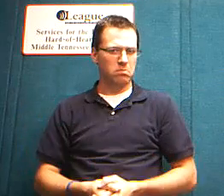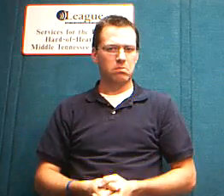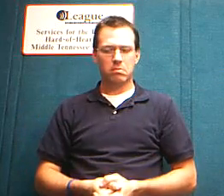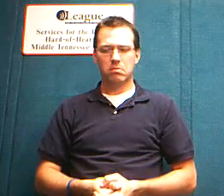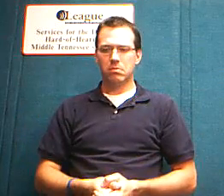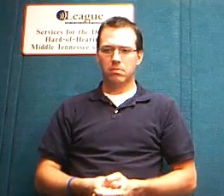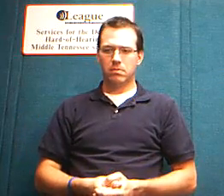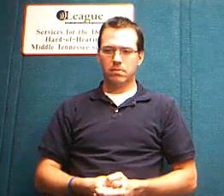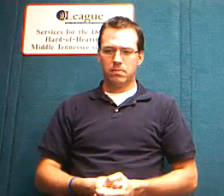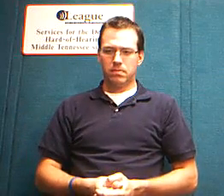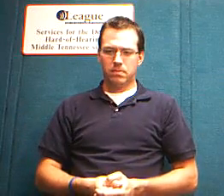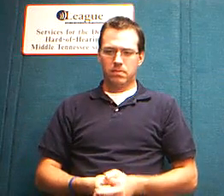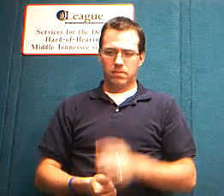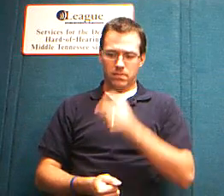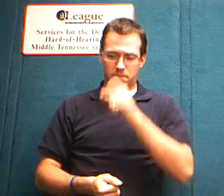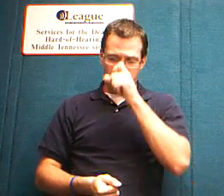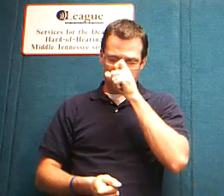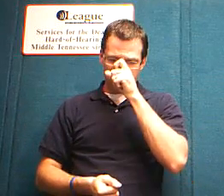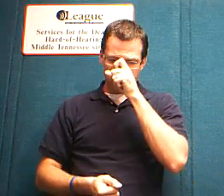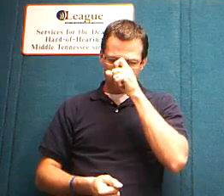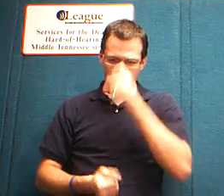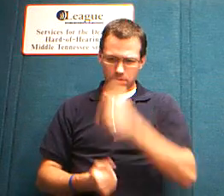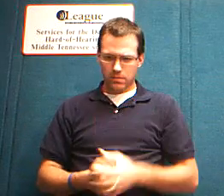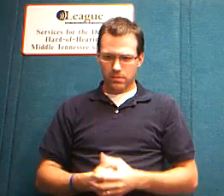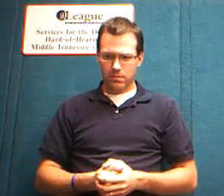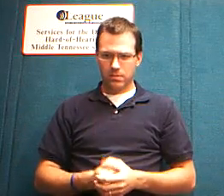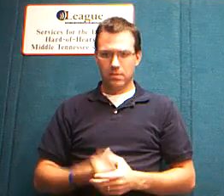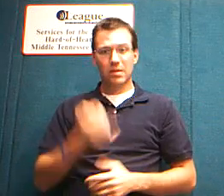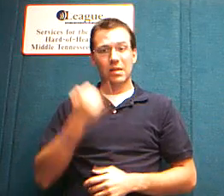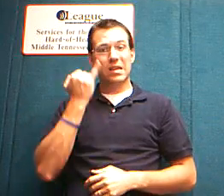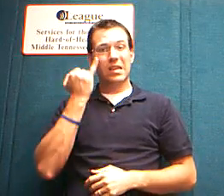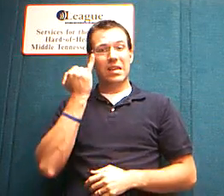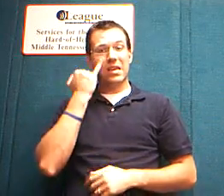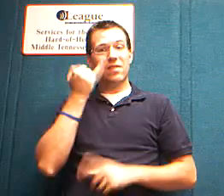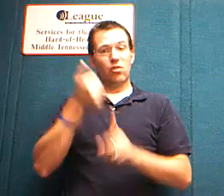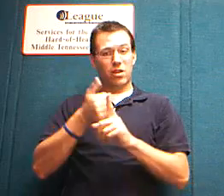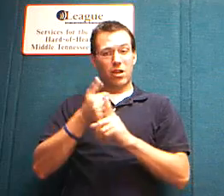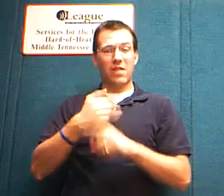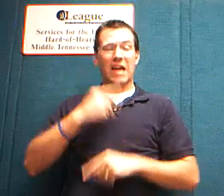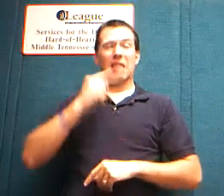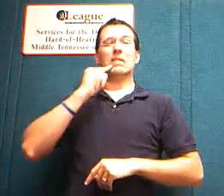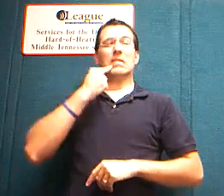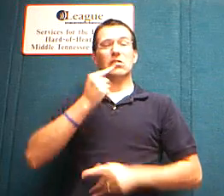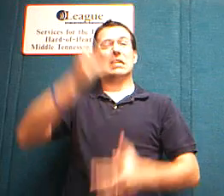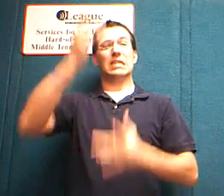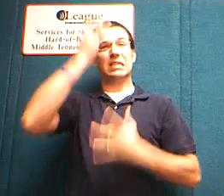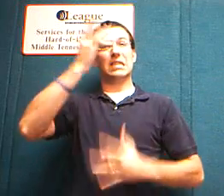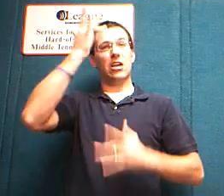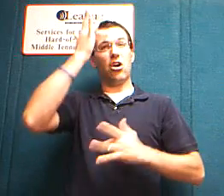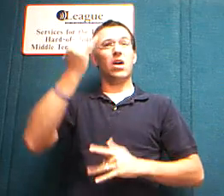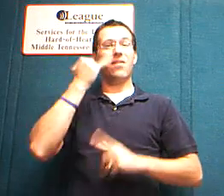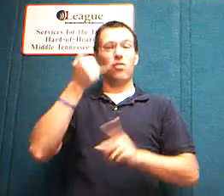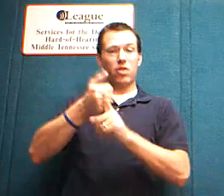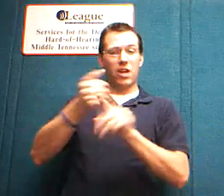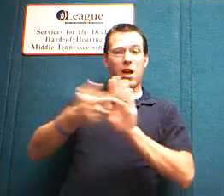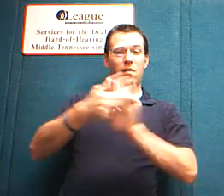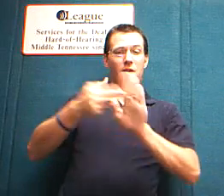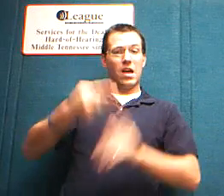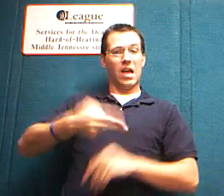Now, if you have severe illness or you are at high risk for flu complications, it's important that you contact your health